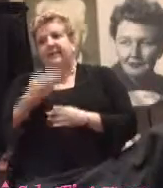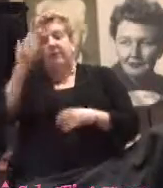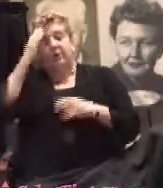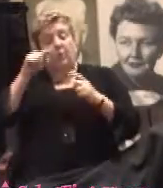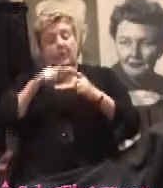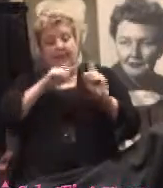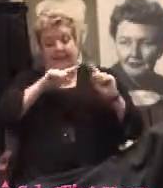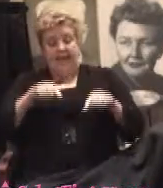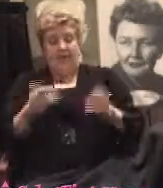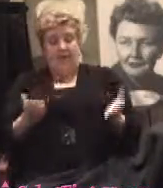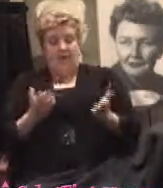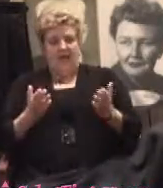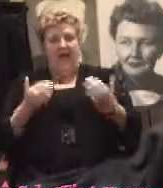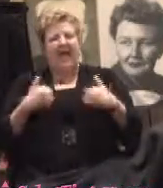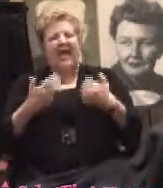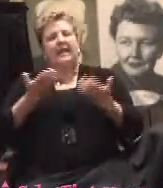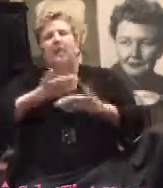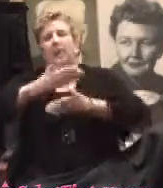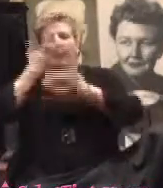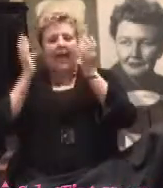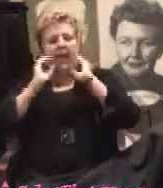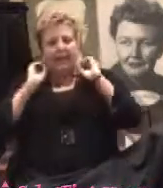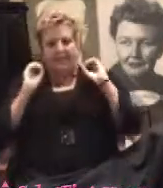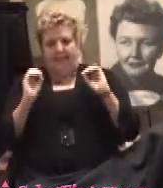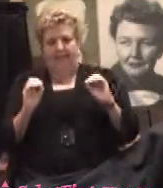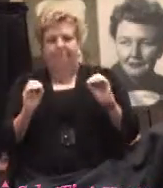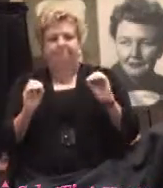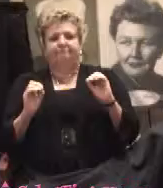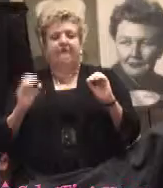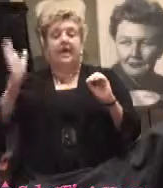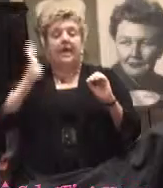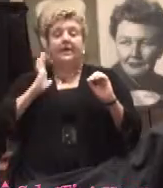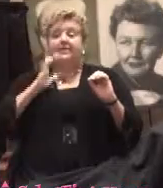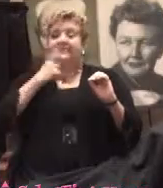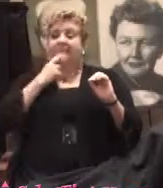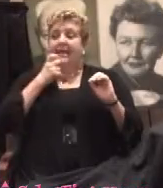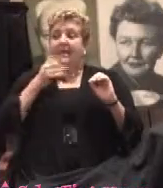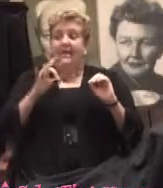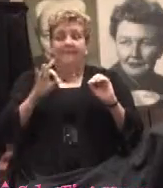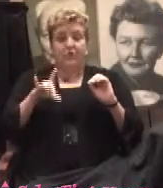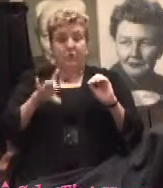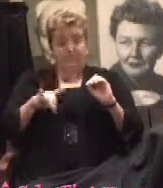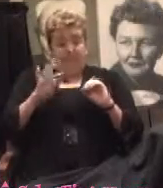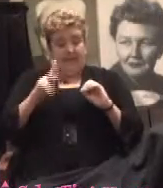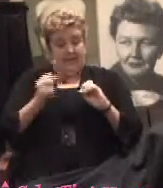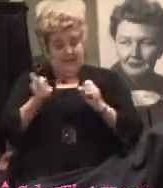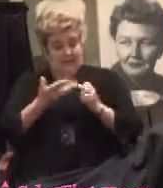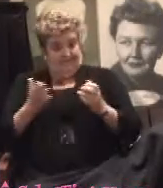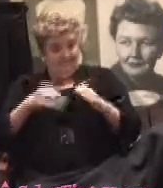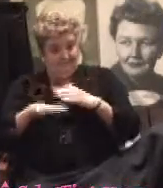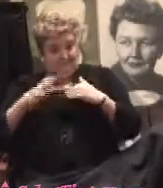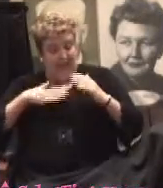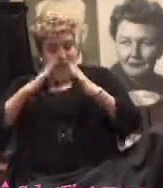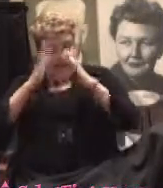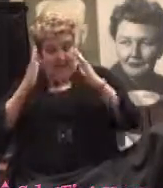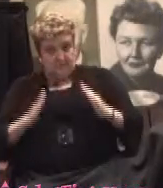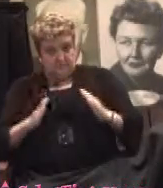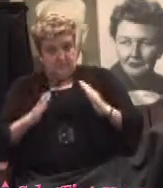had absolutely nothing. And so I used to joke that if you picked up anything in my house, including my children, and turned it over, it says on the bottom, property